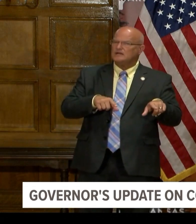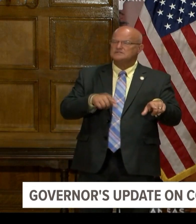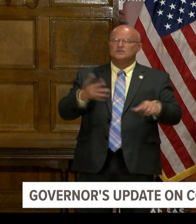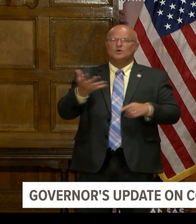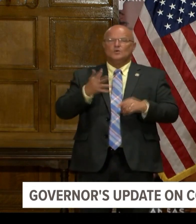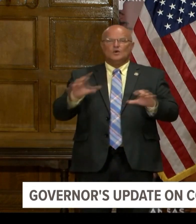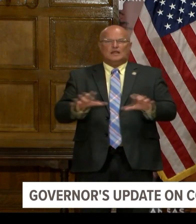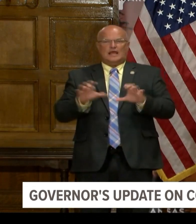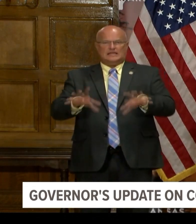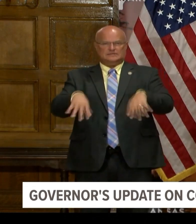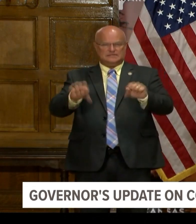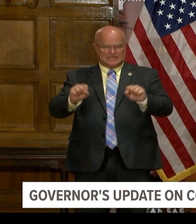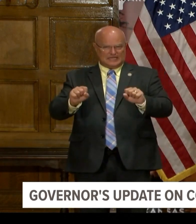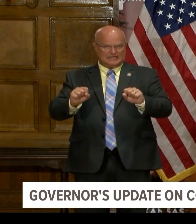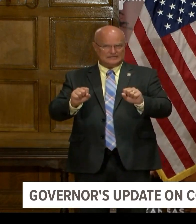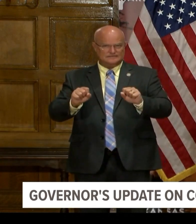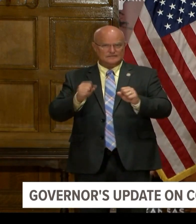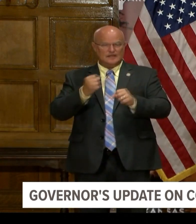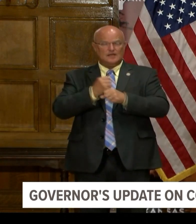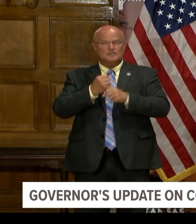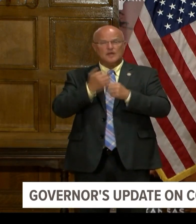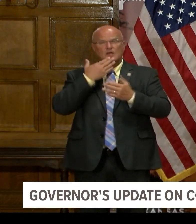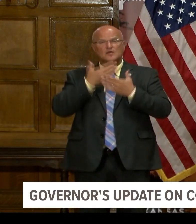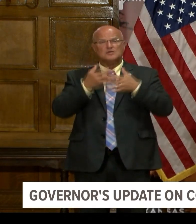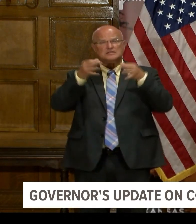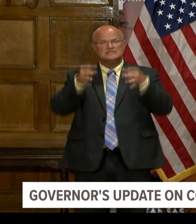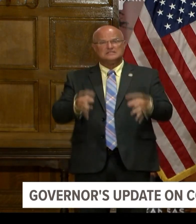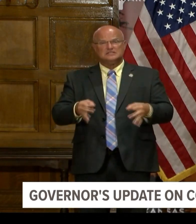action has been taken, and make good judgments from there.